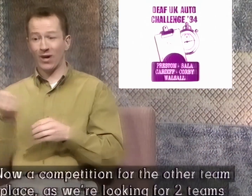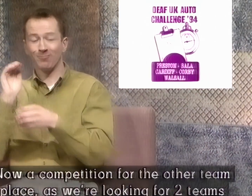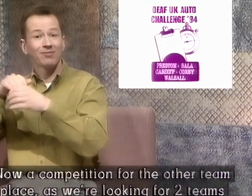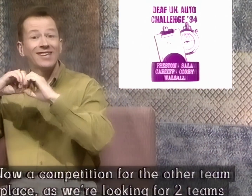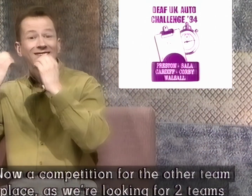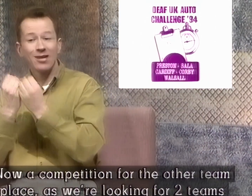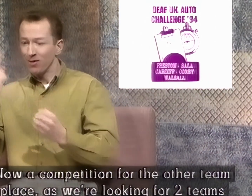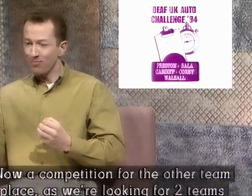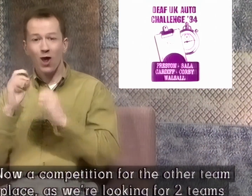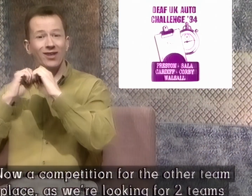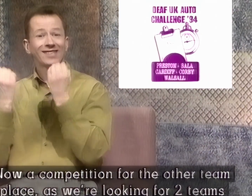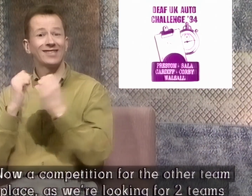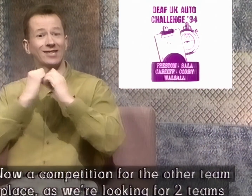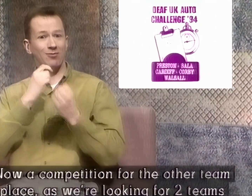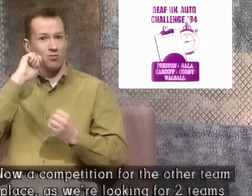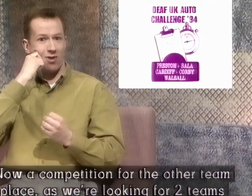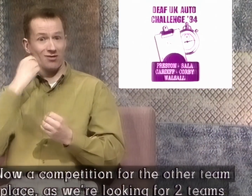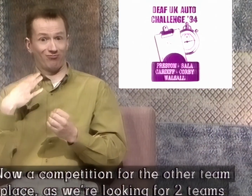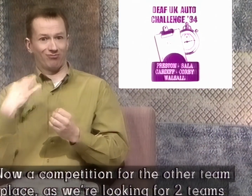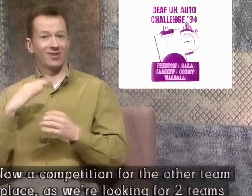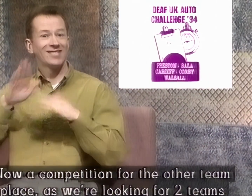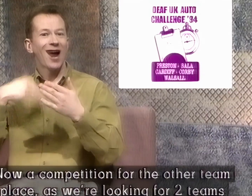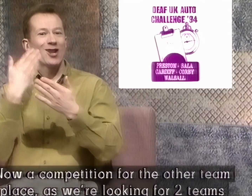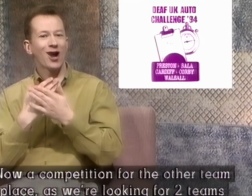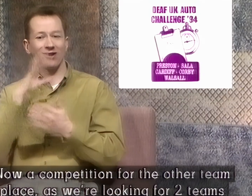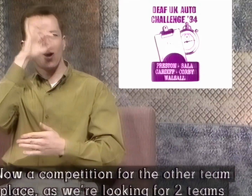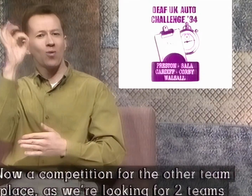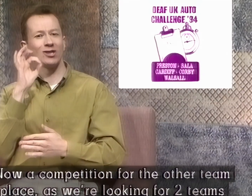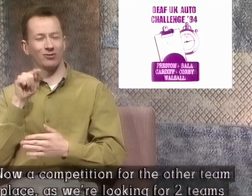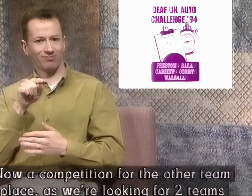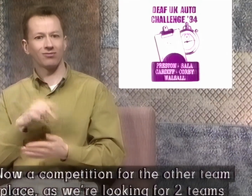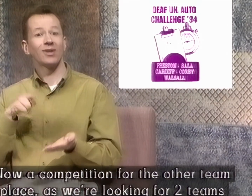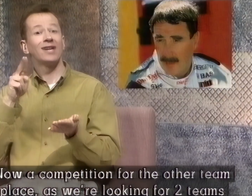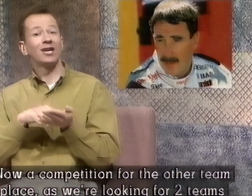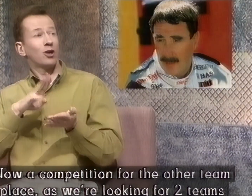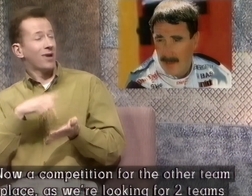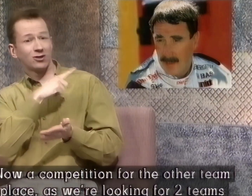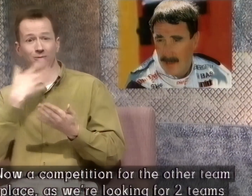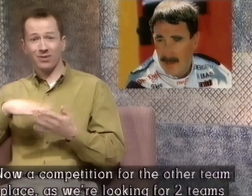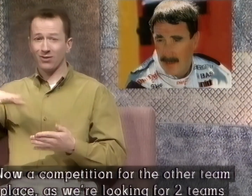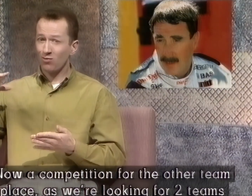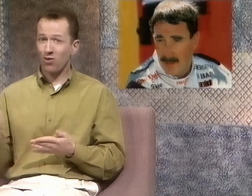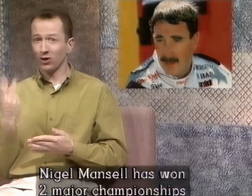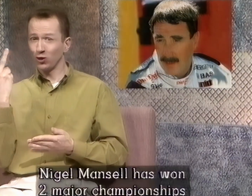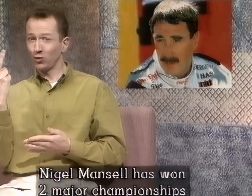Now a competition for the other team place available to represent Sign On, as we are looking for 2 teams. Here's the